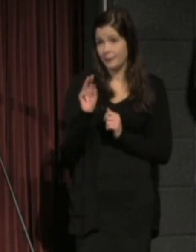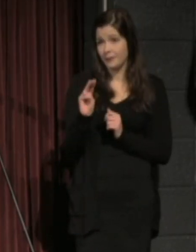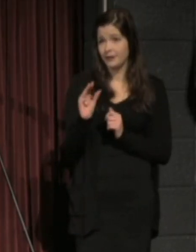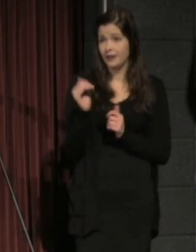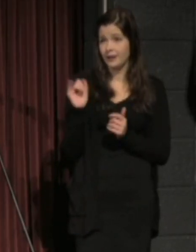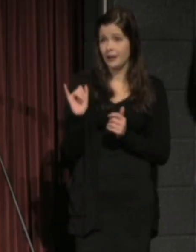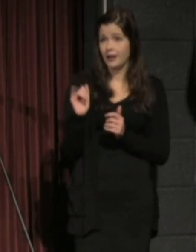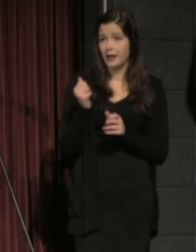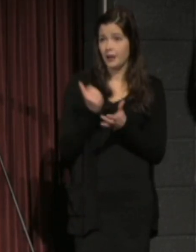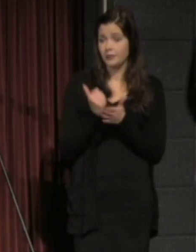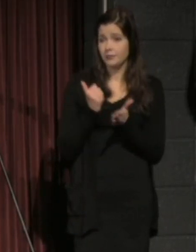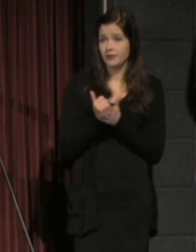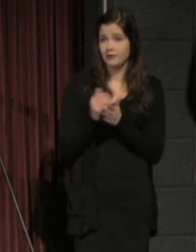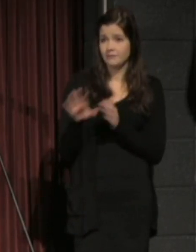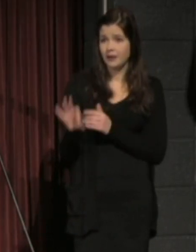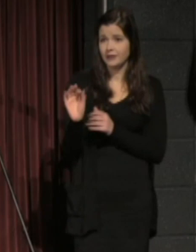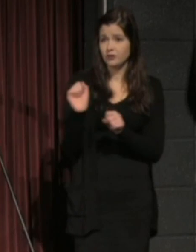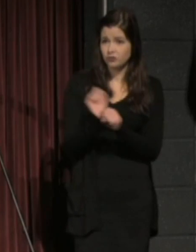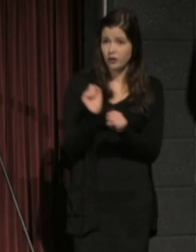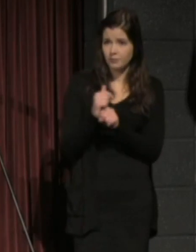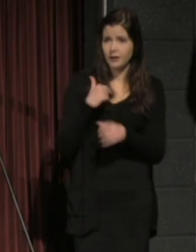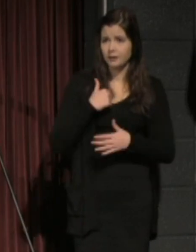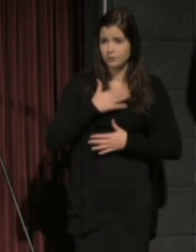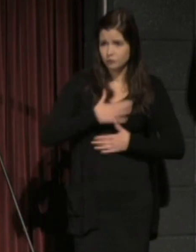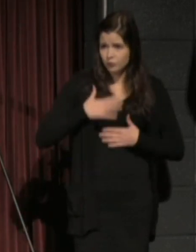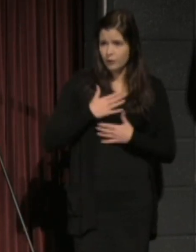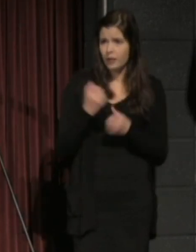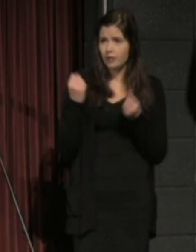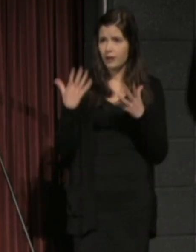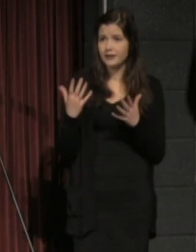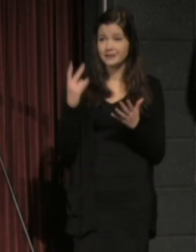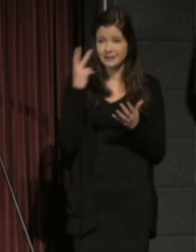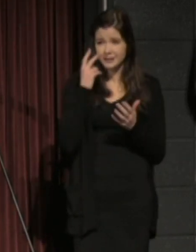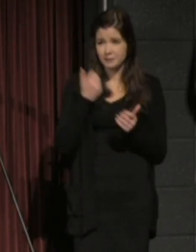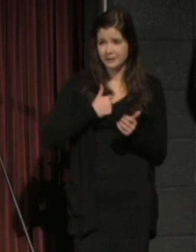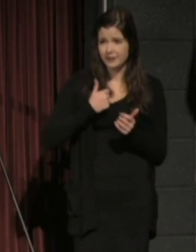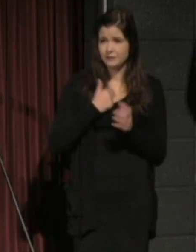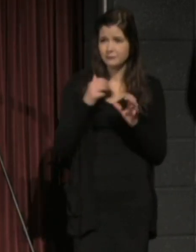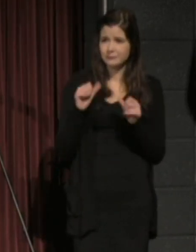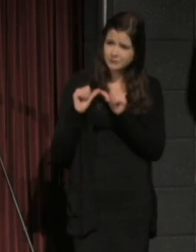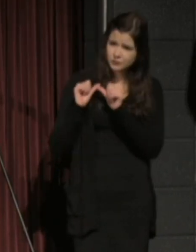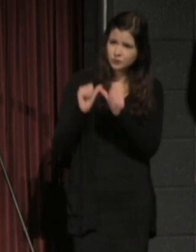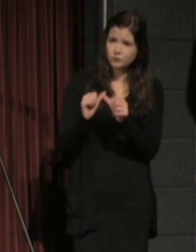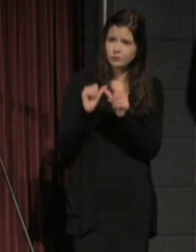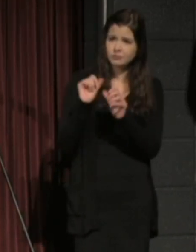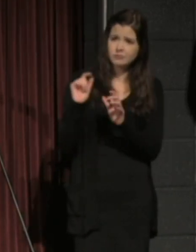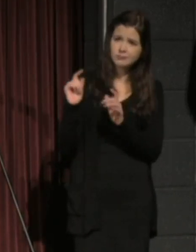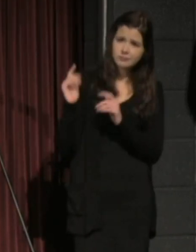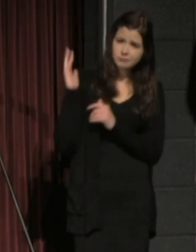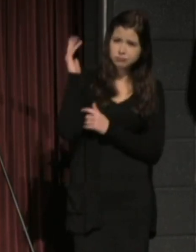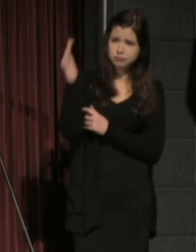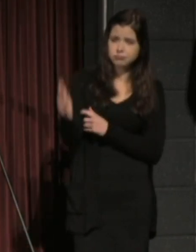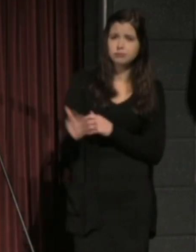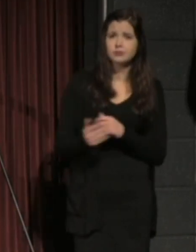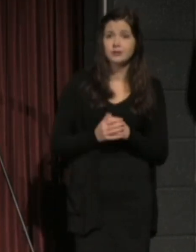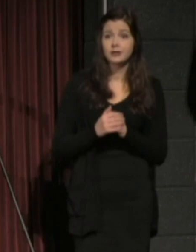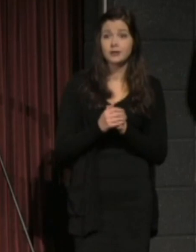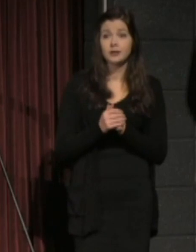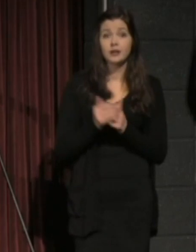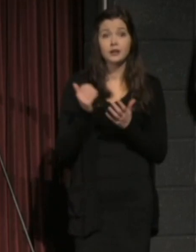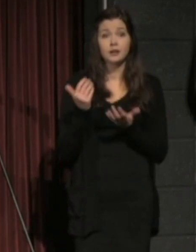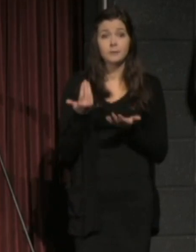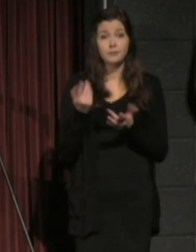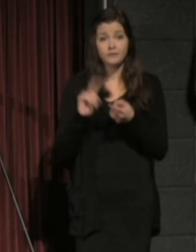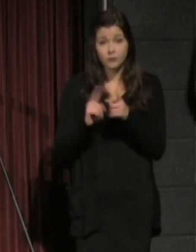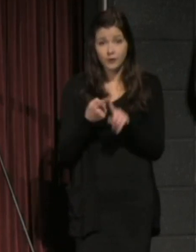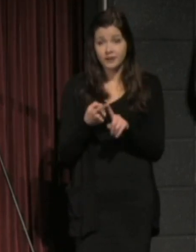find a career path that I enjoy immensely and that I can see myself doing for a very long time, along with all of my friends,